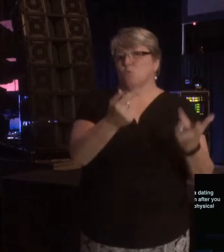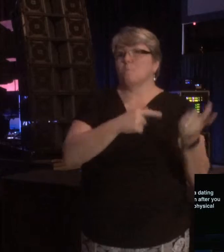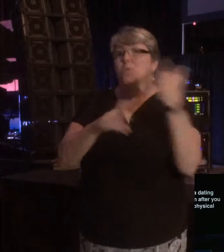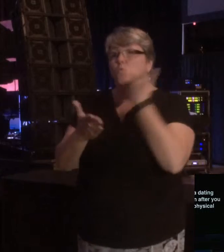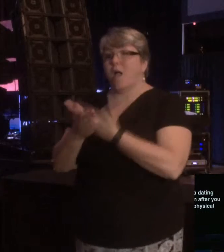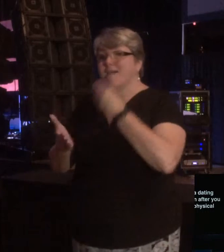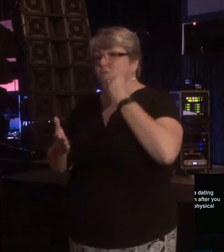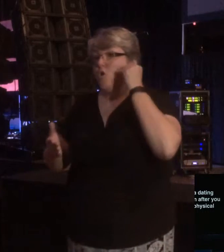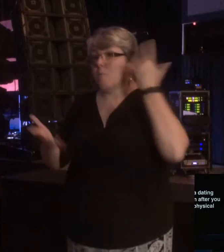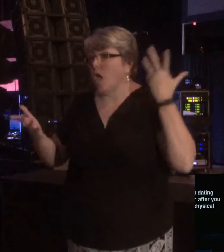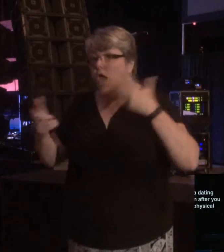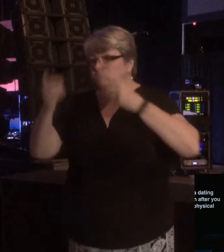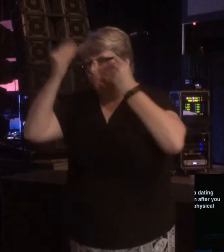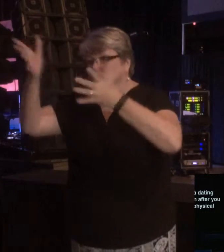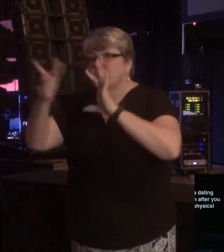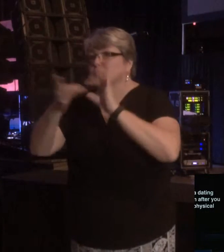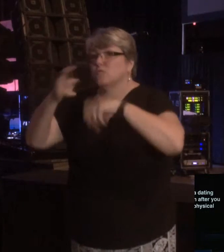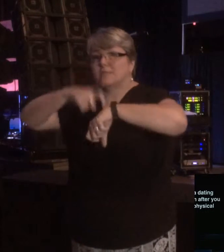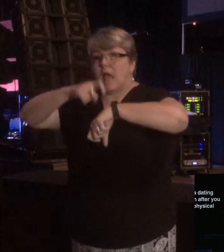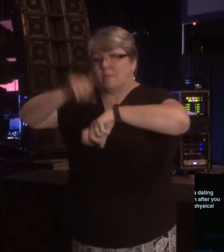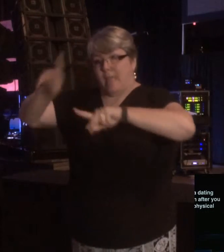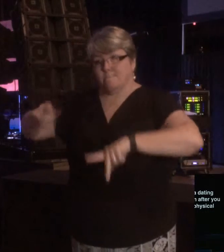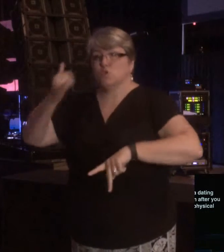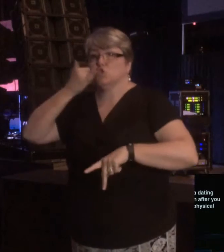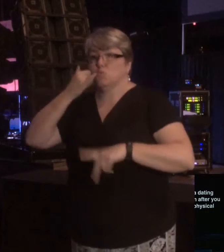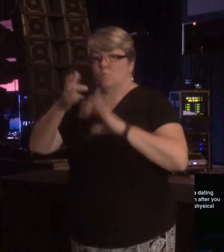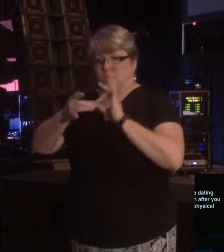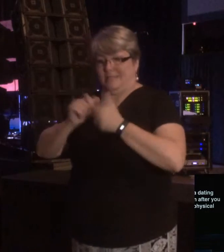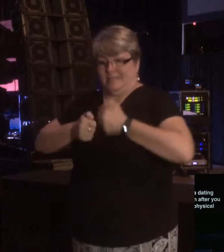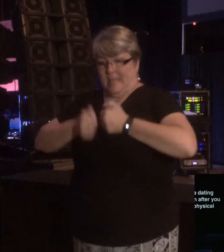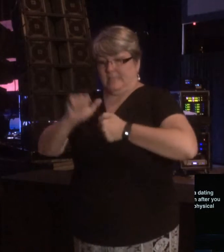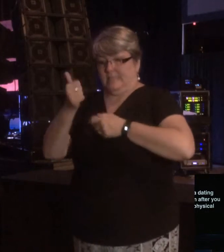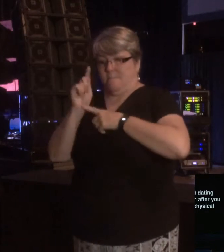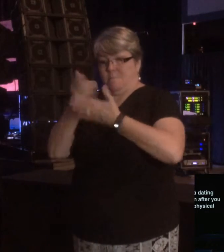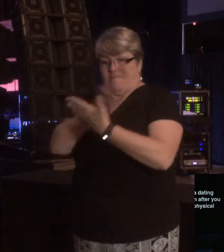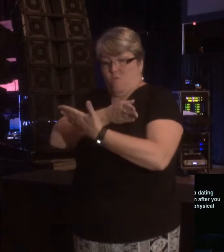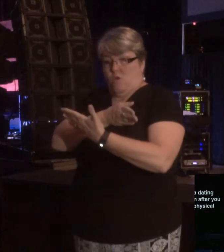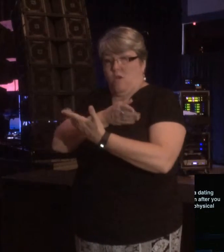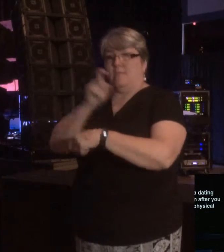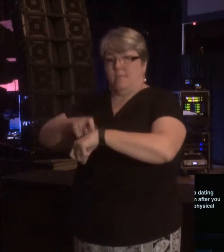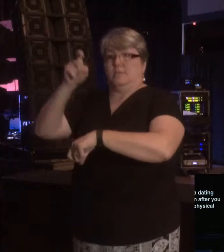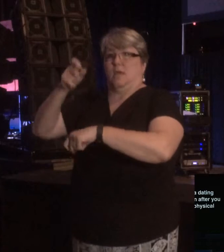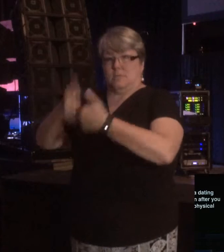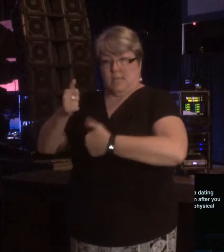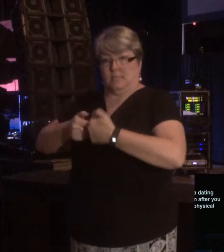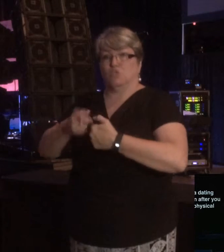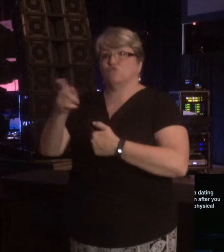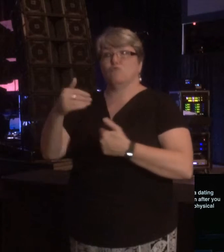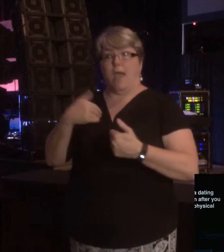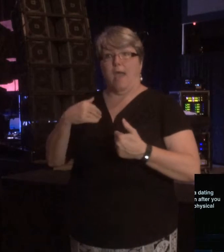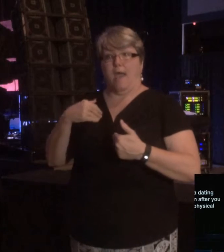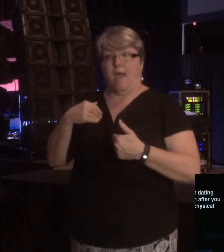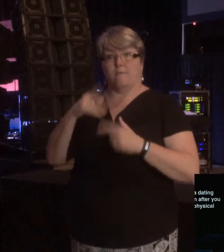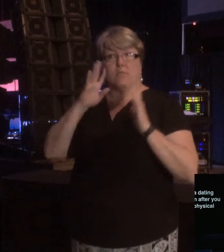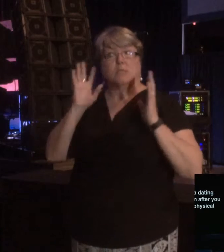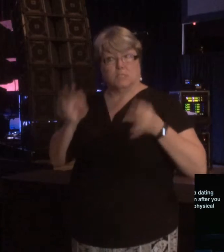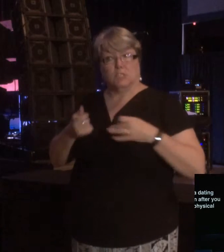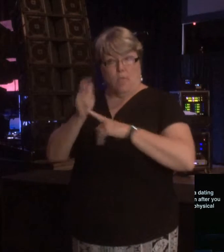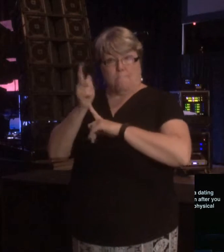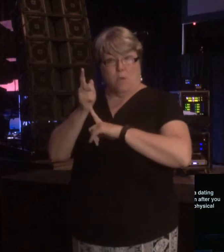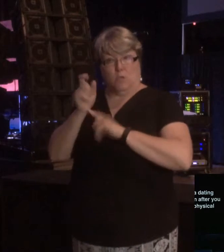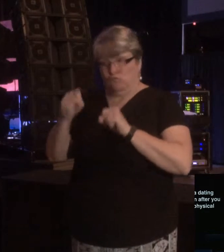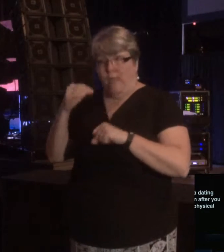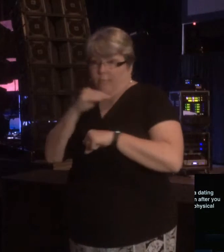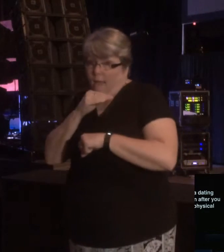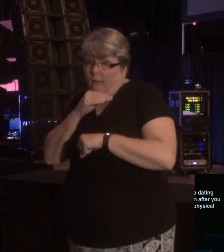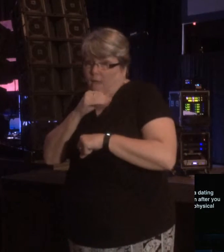key in realizing that he was a different person was that I had nothing to do with the transformation that took place in him. I didn't give